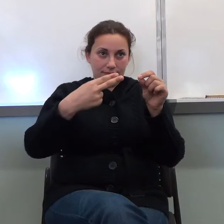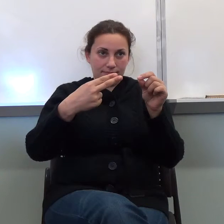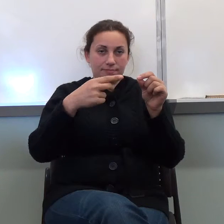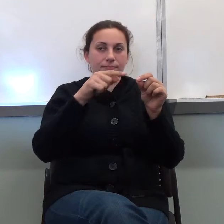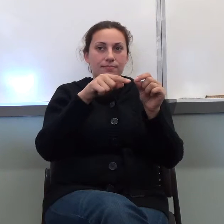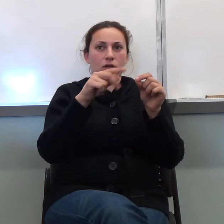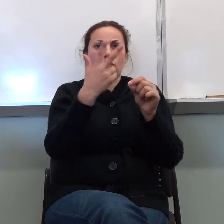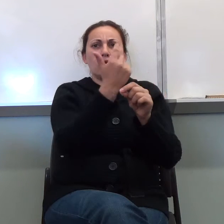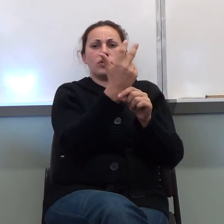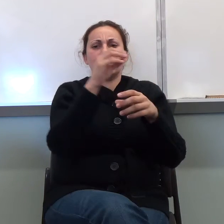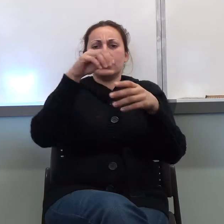4.